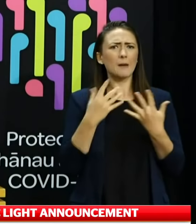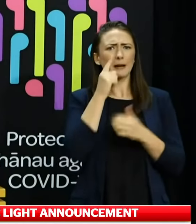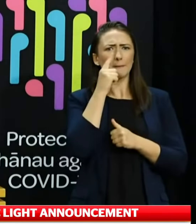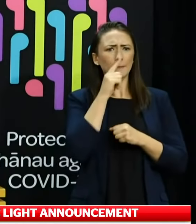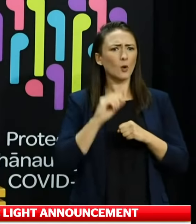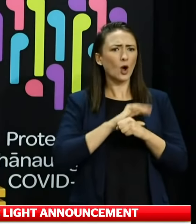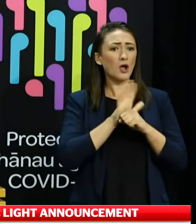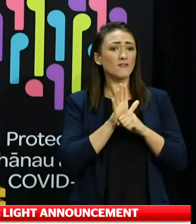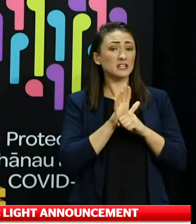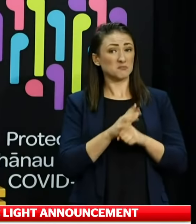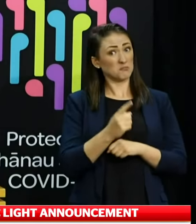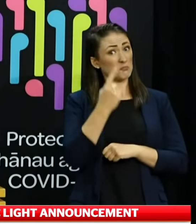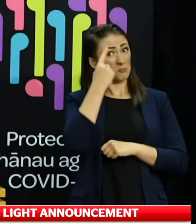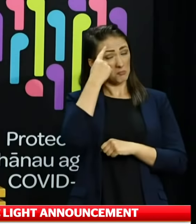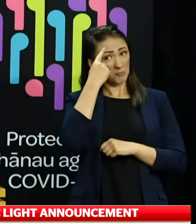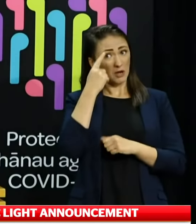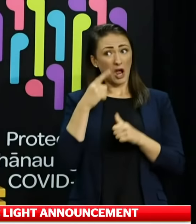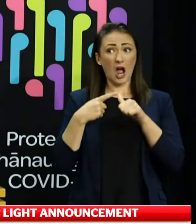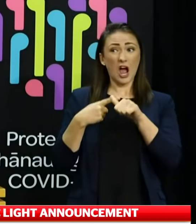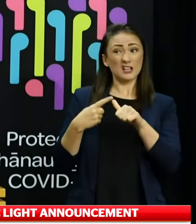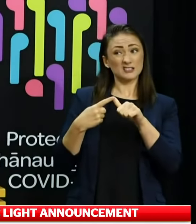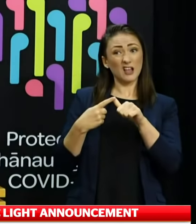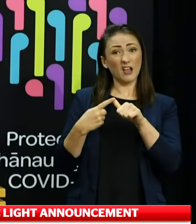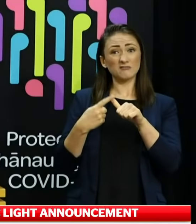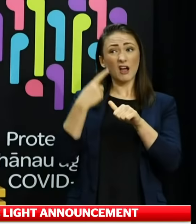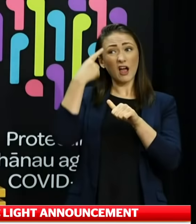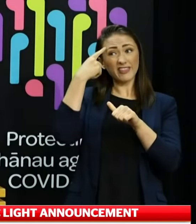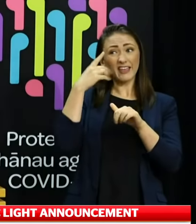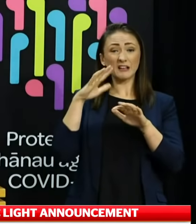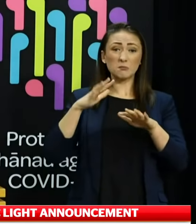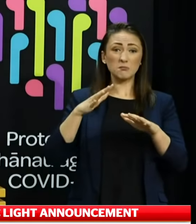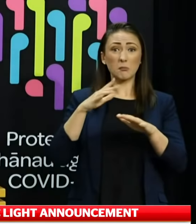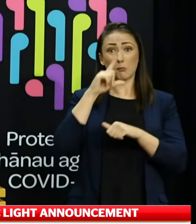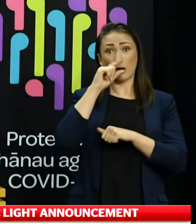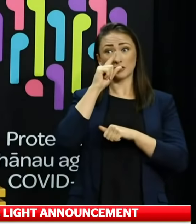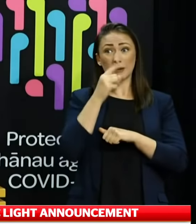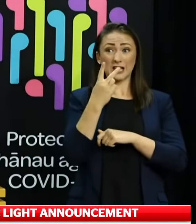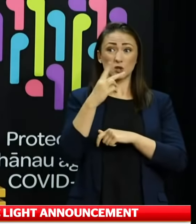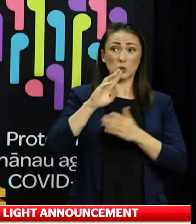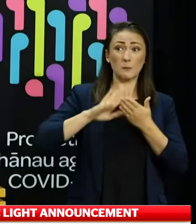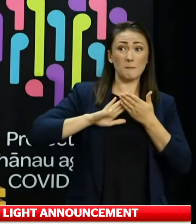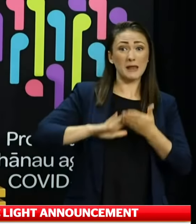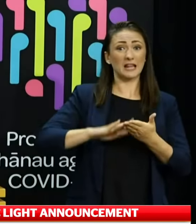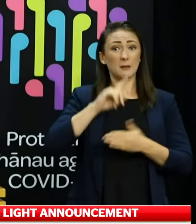Look, your crystal ball in terms of, you know, guessing that is just as good as the modellers.